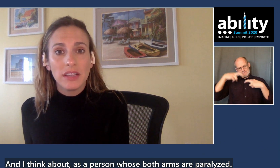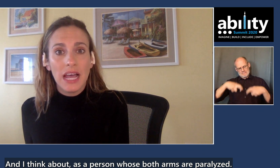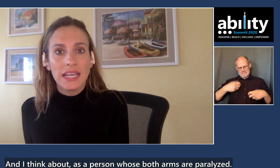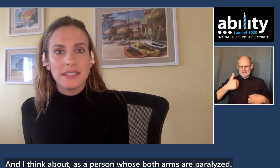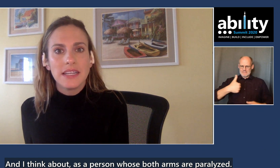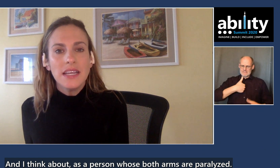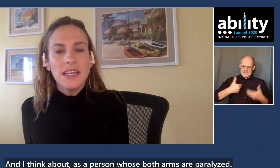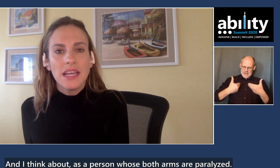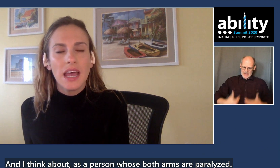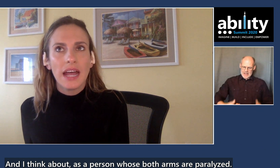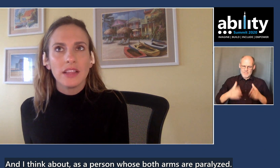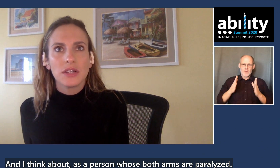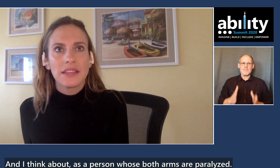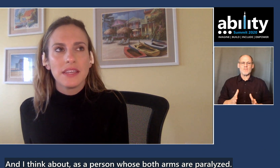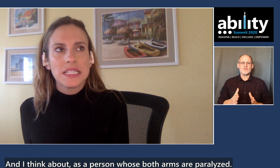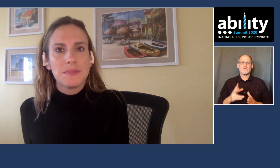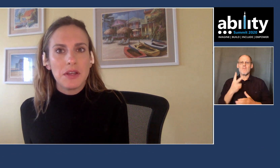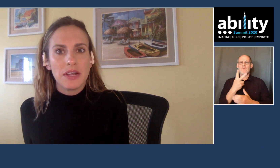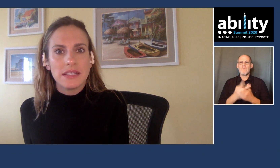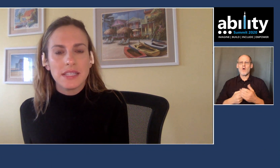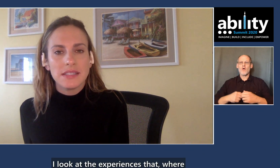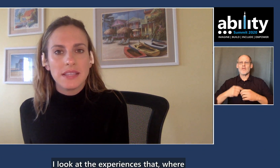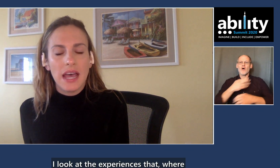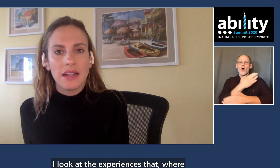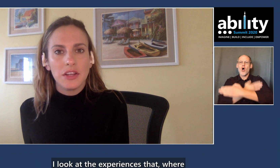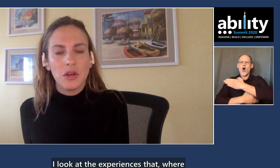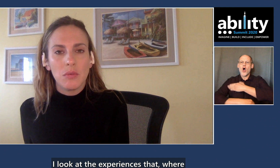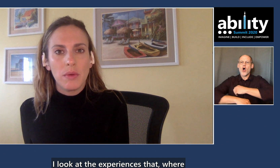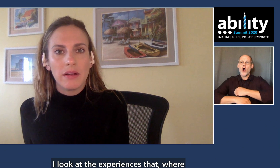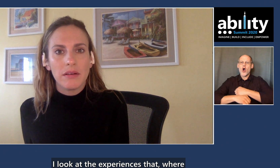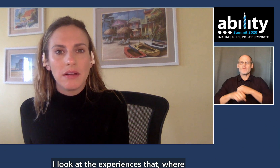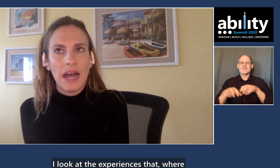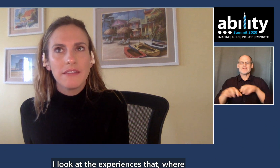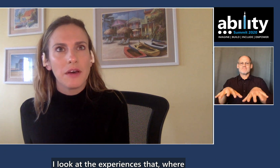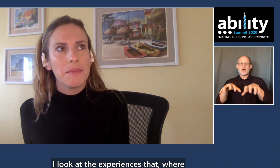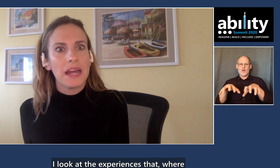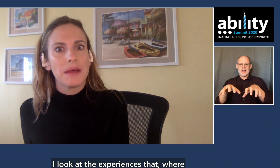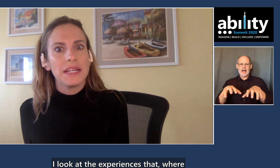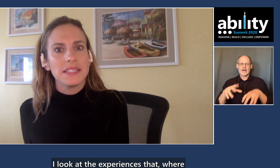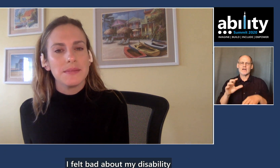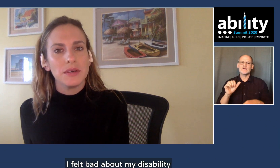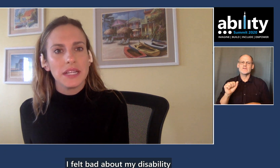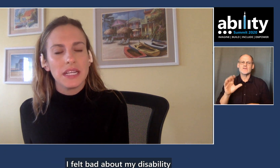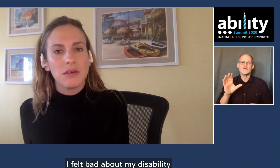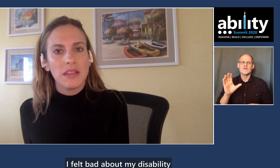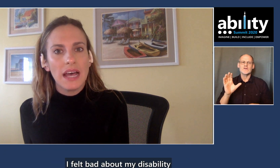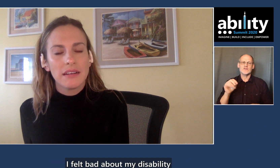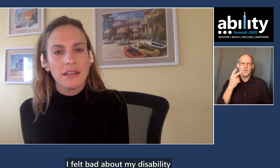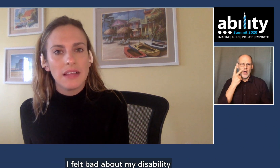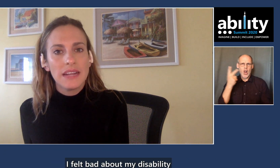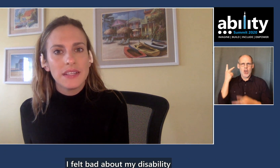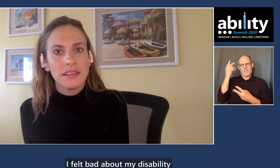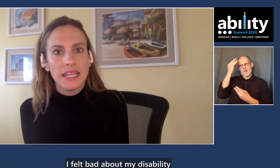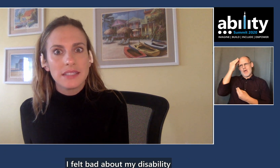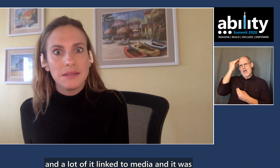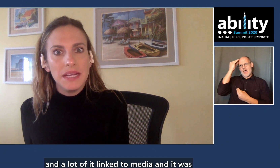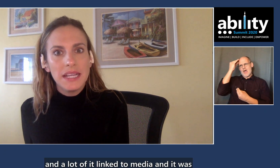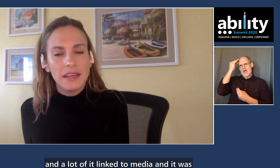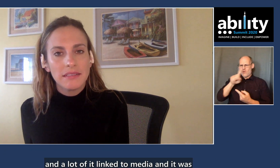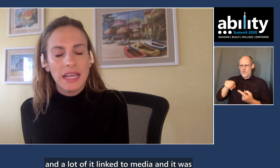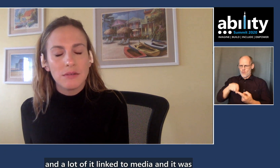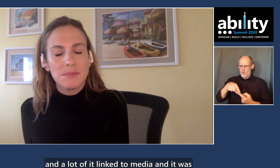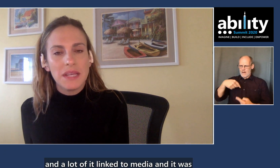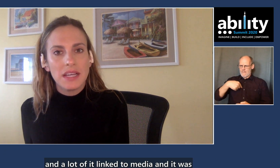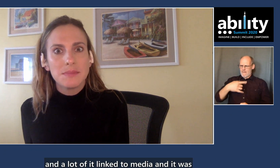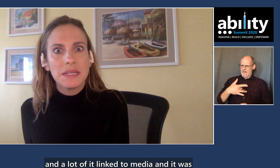arms are paralyzed, I look at the experiences that, where I felt bad about my disability, and a lot of it linked